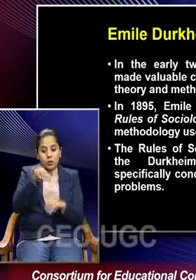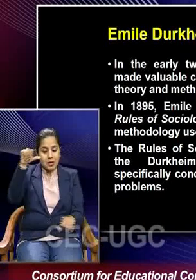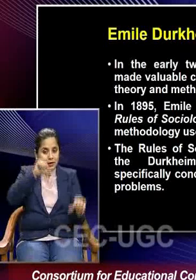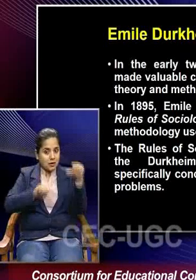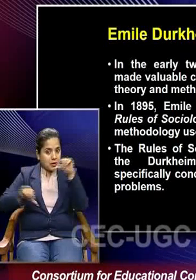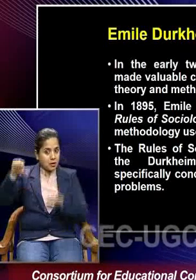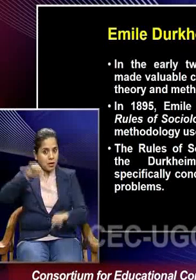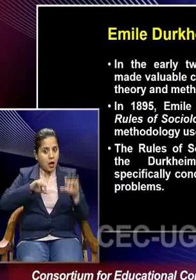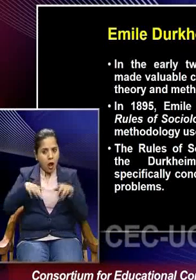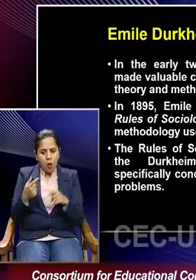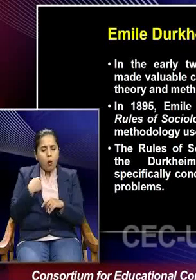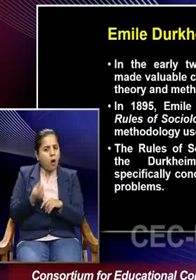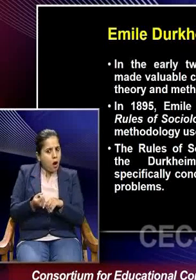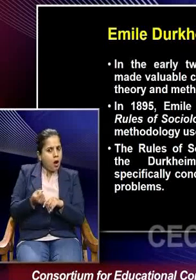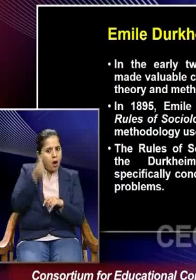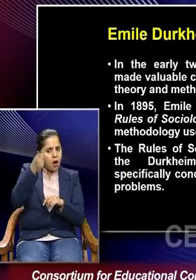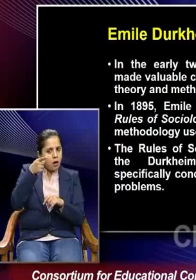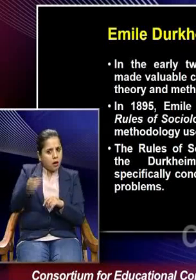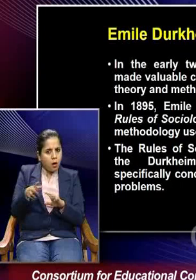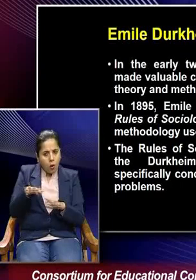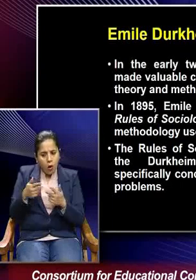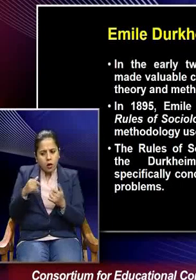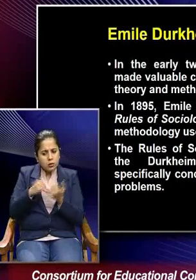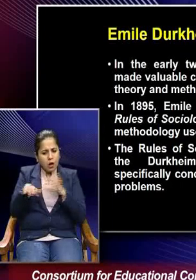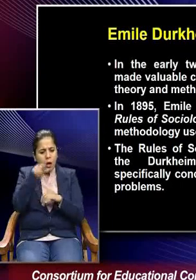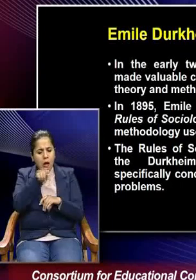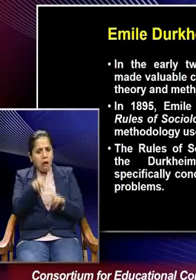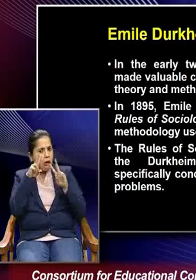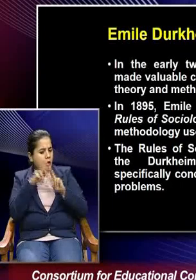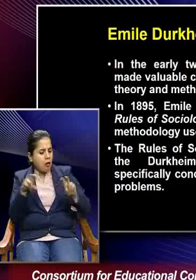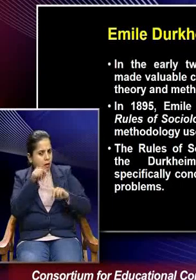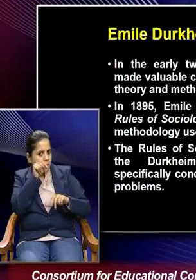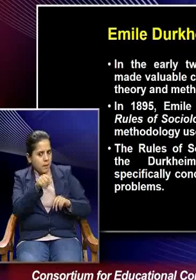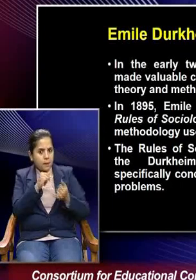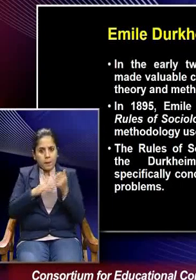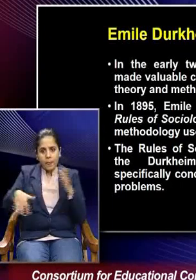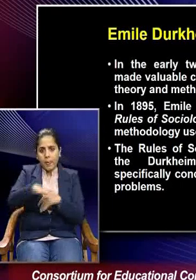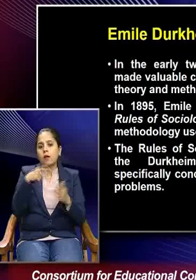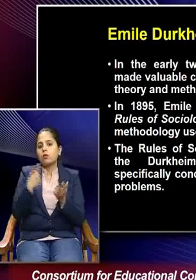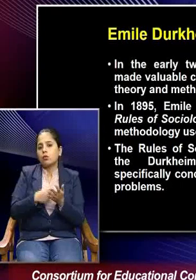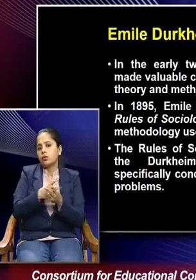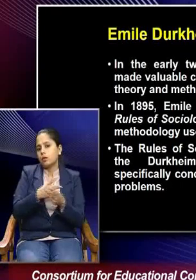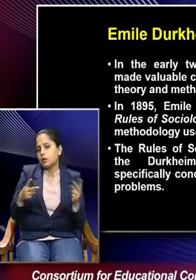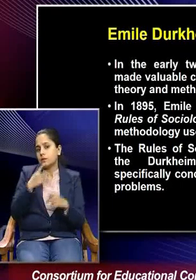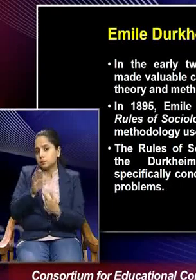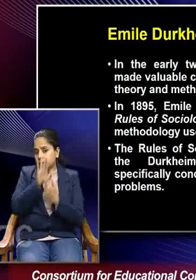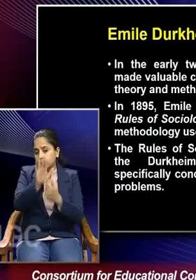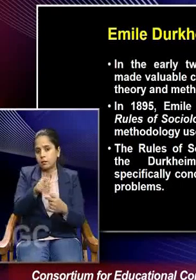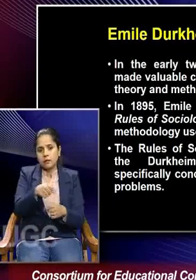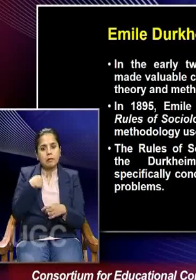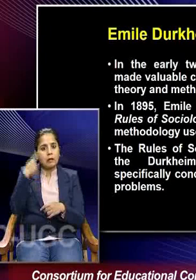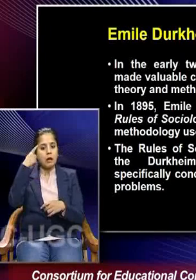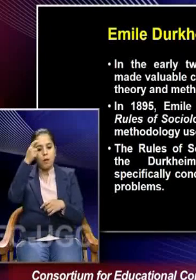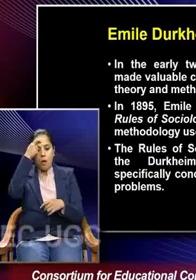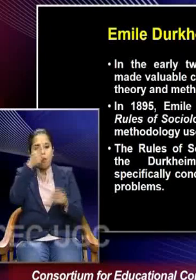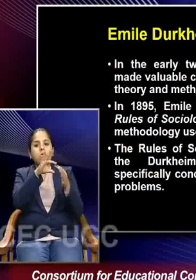use to understand or study society. And Rules of Sociological Method is kind of concerned with the